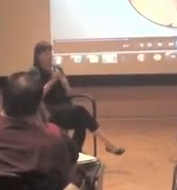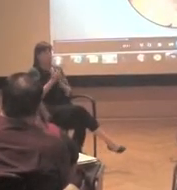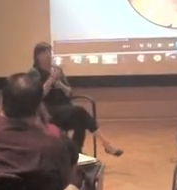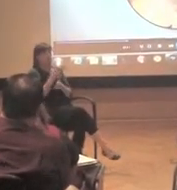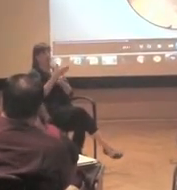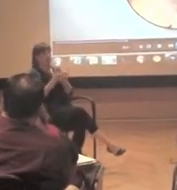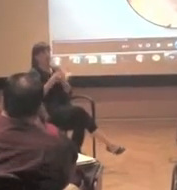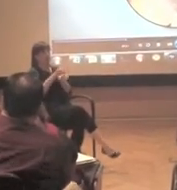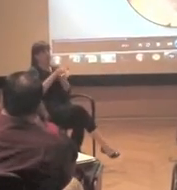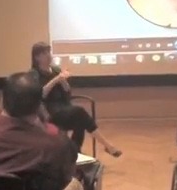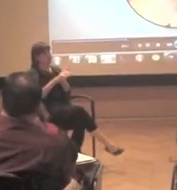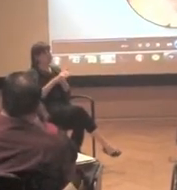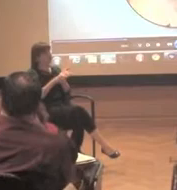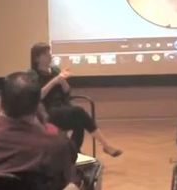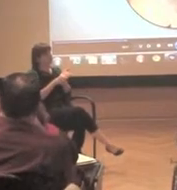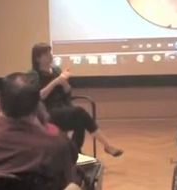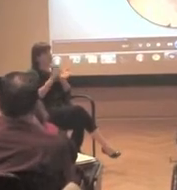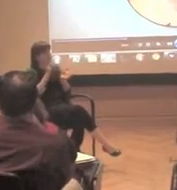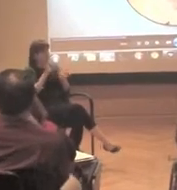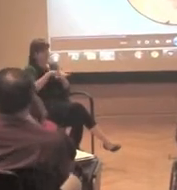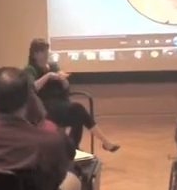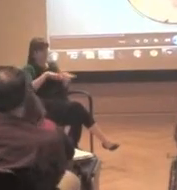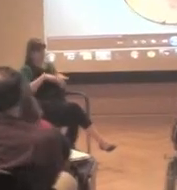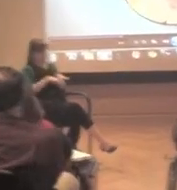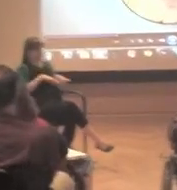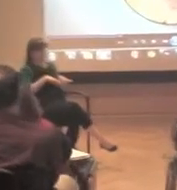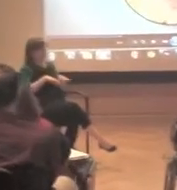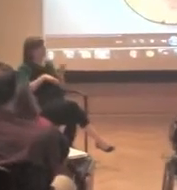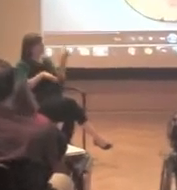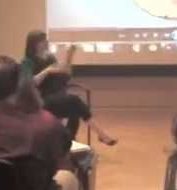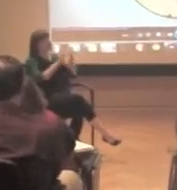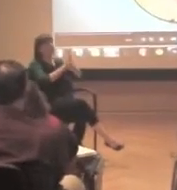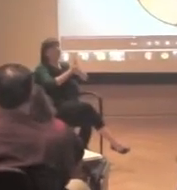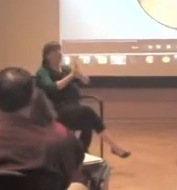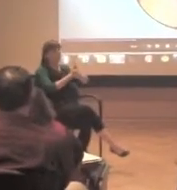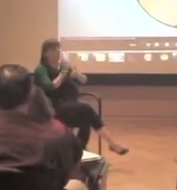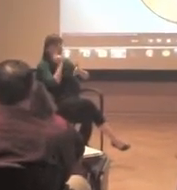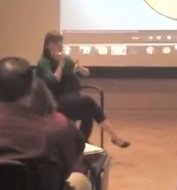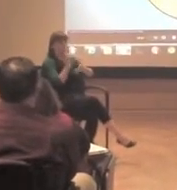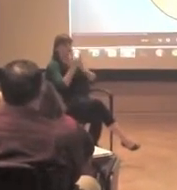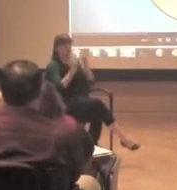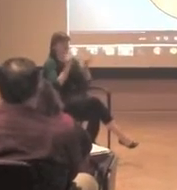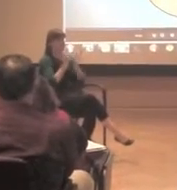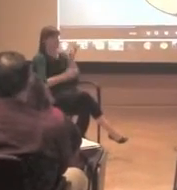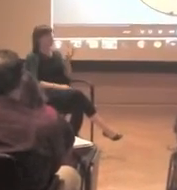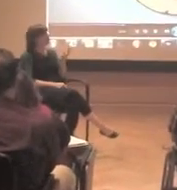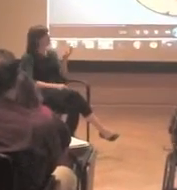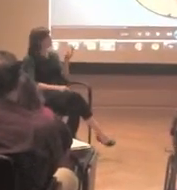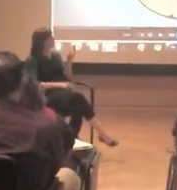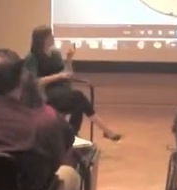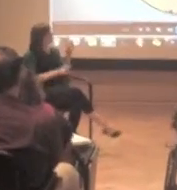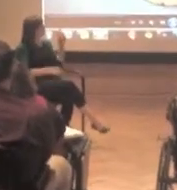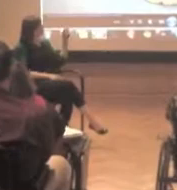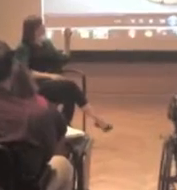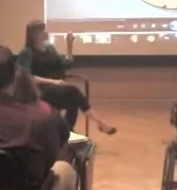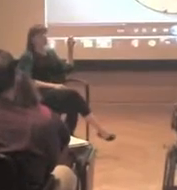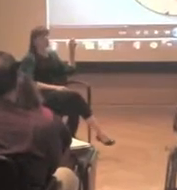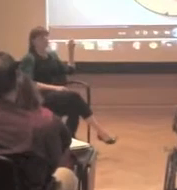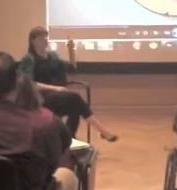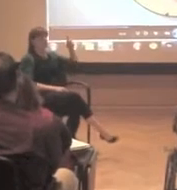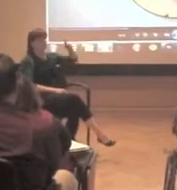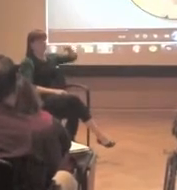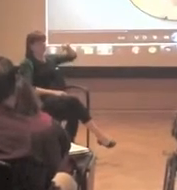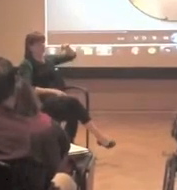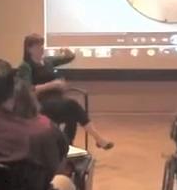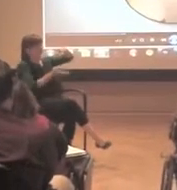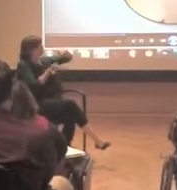part of the surgery came on, and I'll explain what happened. But here's the video, just so you know. So this is the floor of the